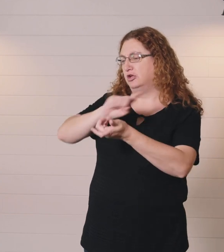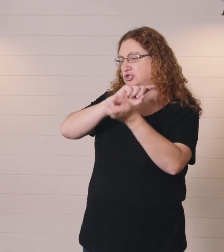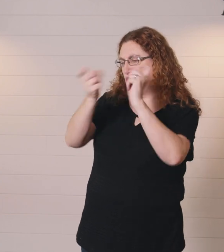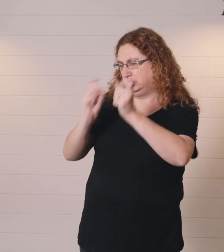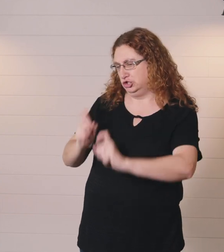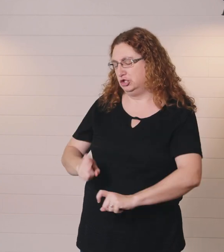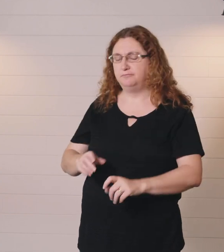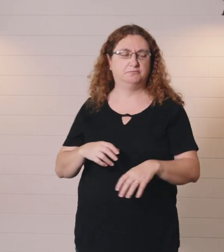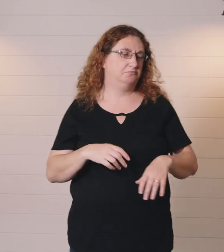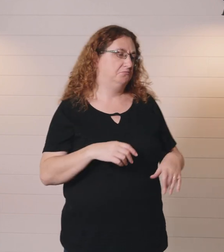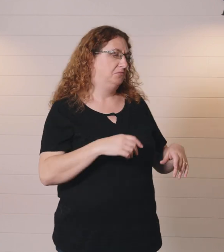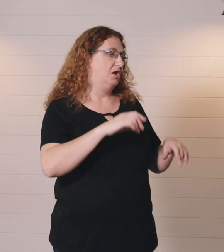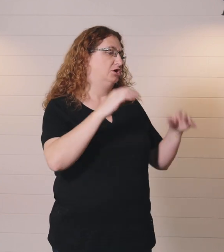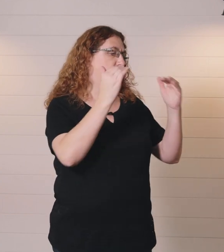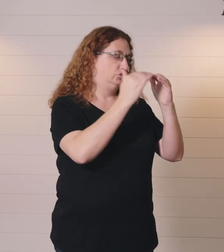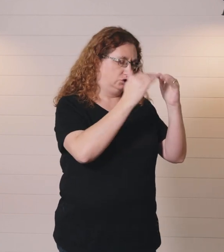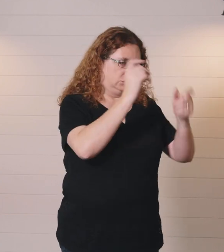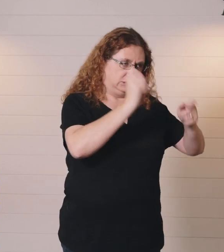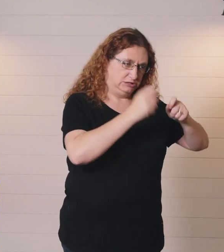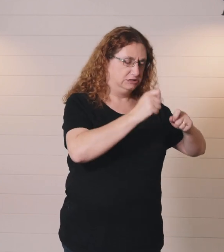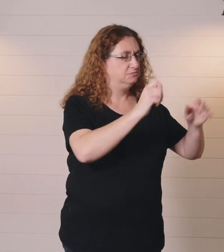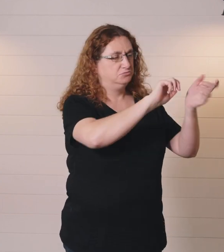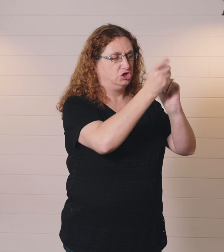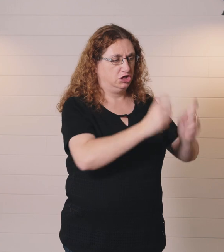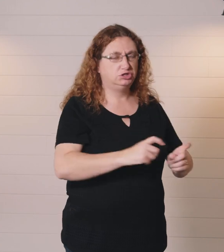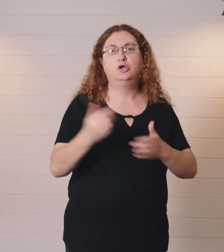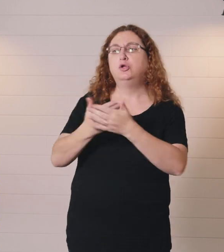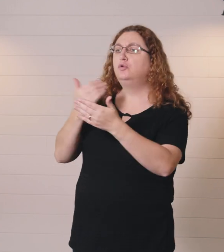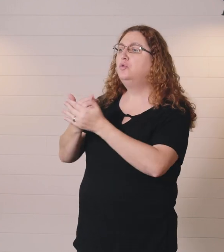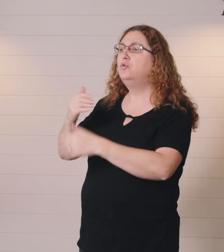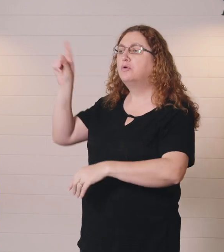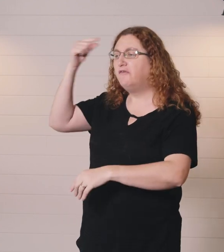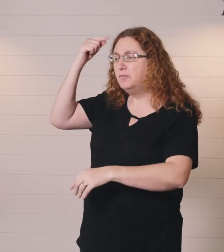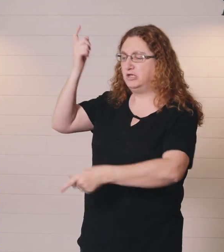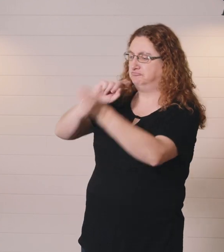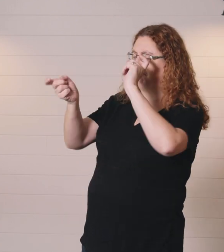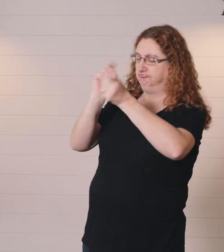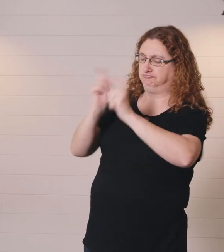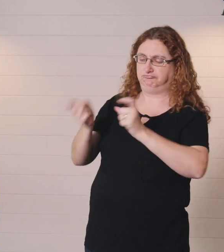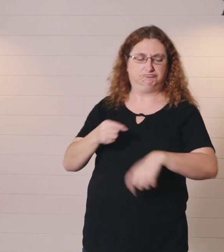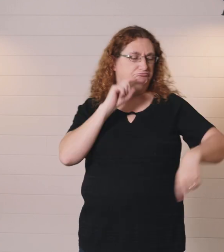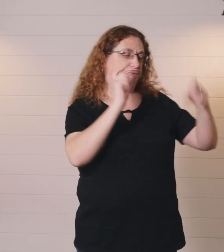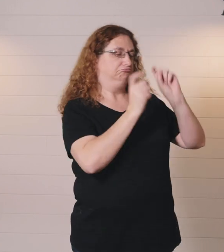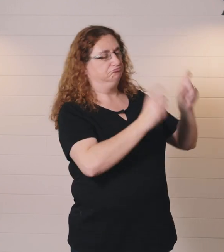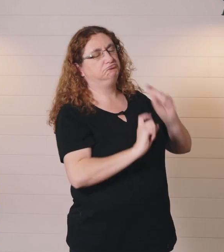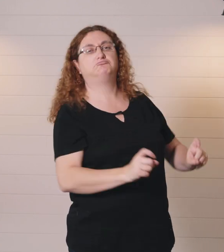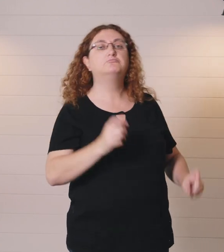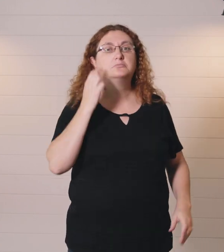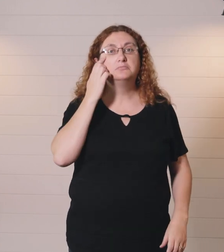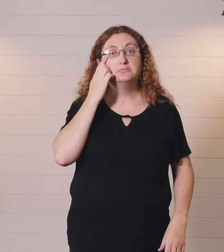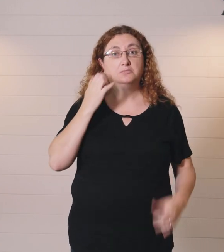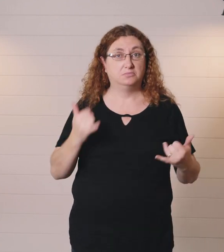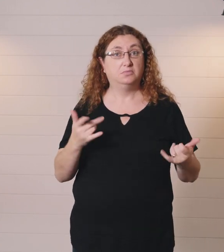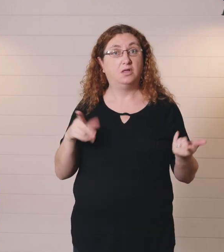thoughts change and as the systems of justice change, a new government takes power. And very often, some of the very first orders they